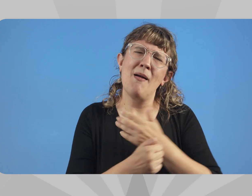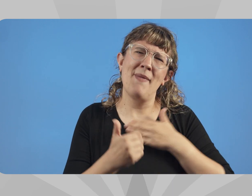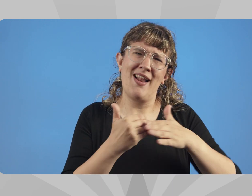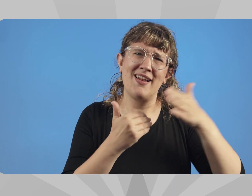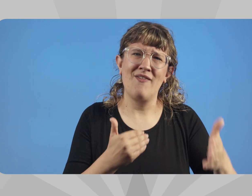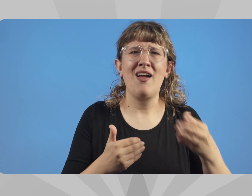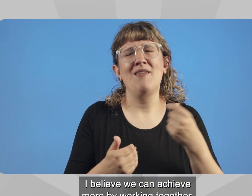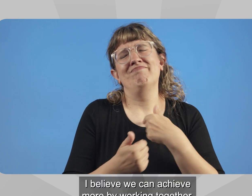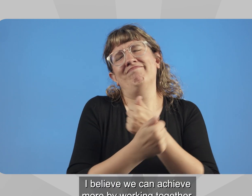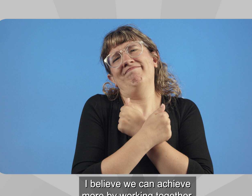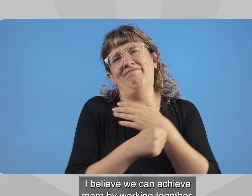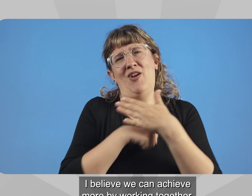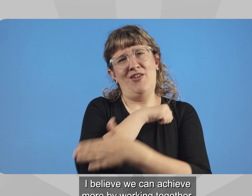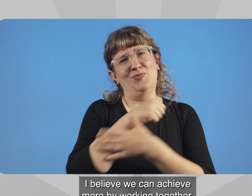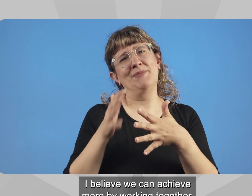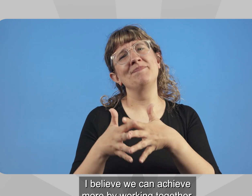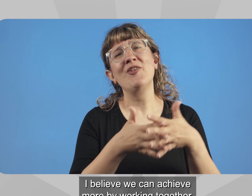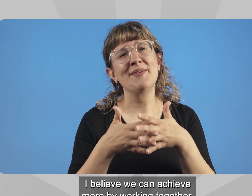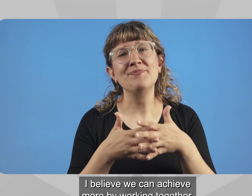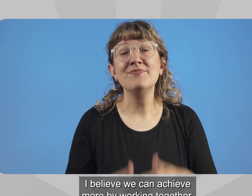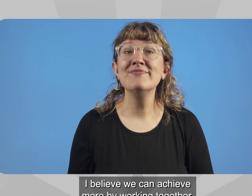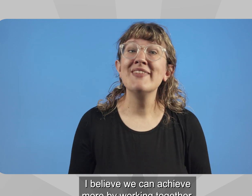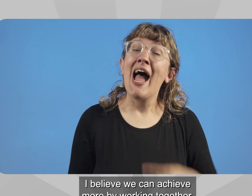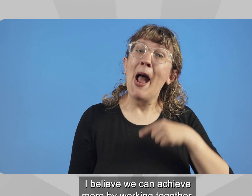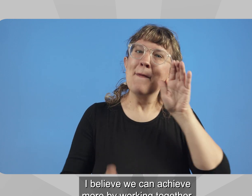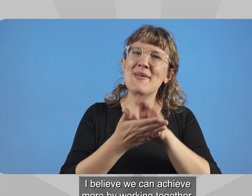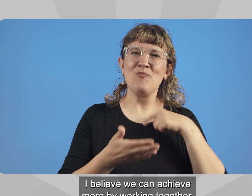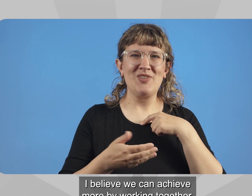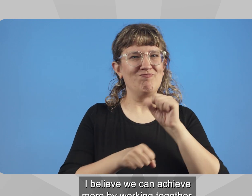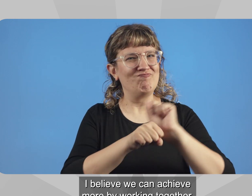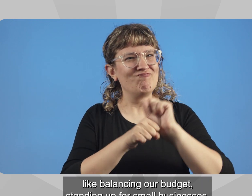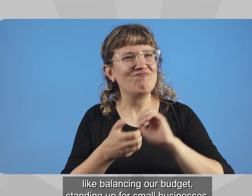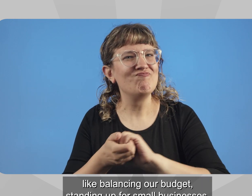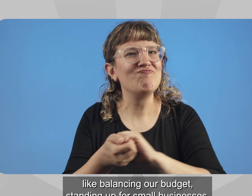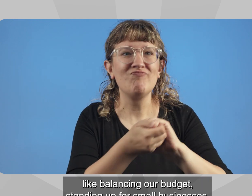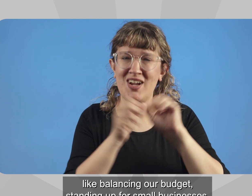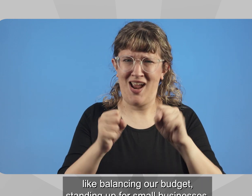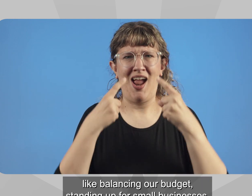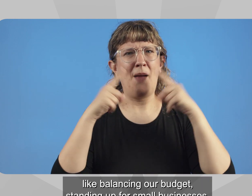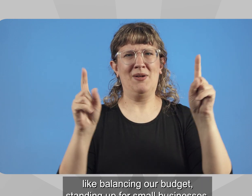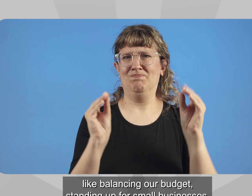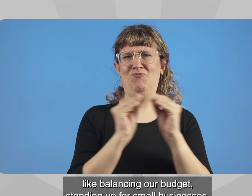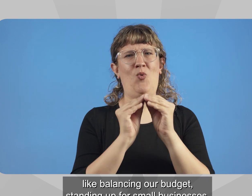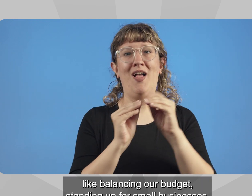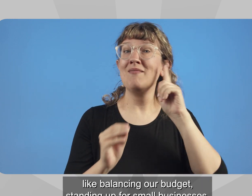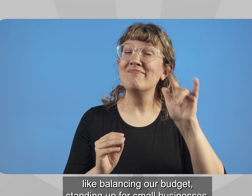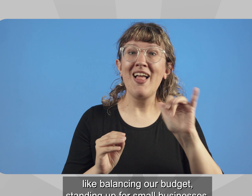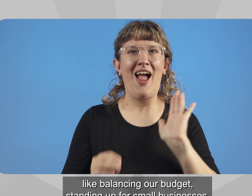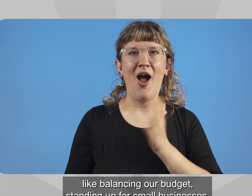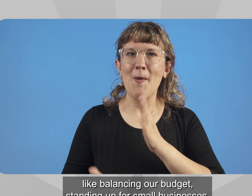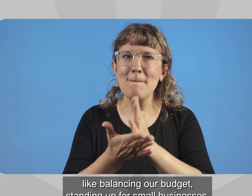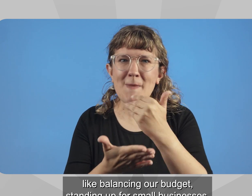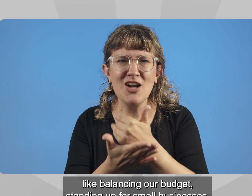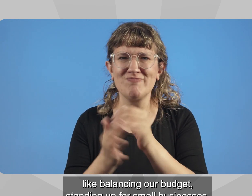country. I believe we can achieve more by working together, like balancing our budget,